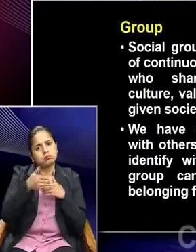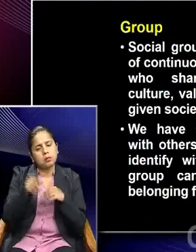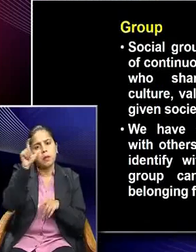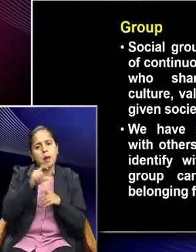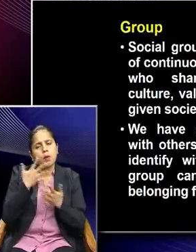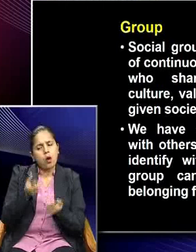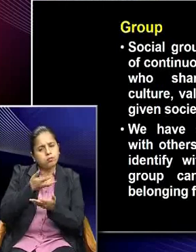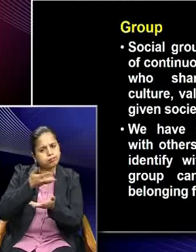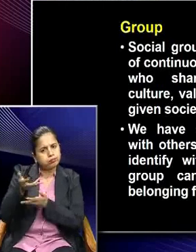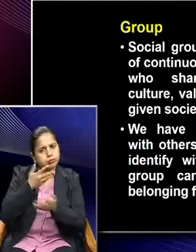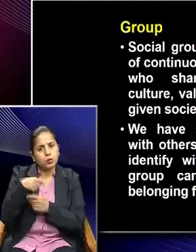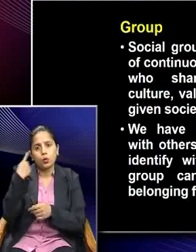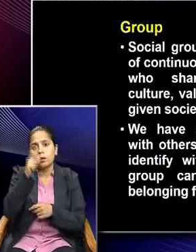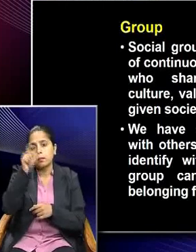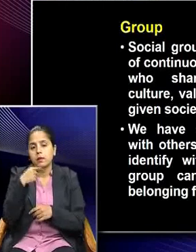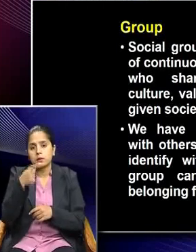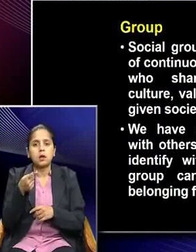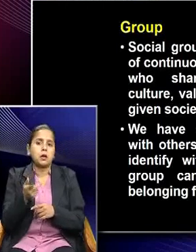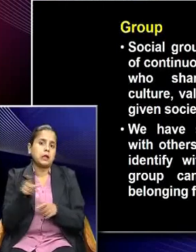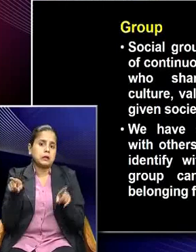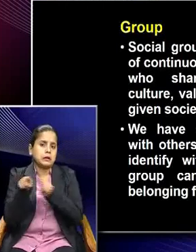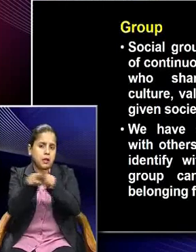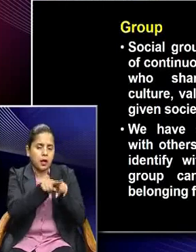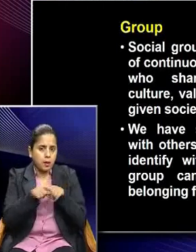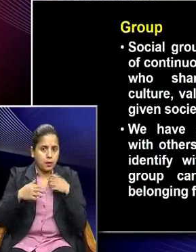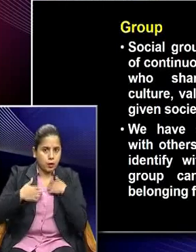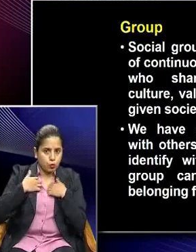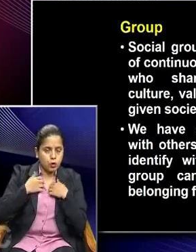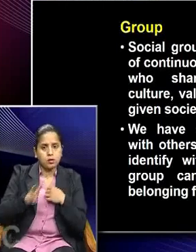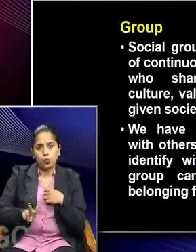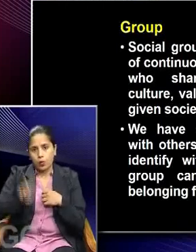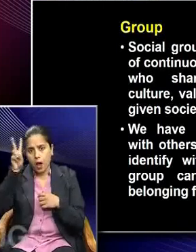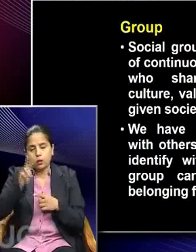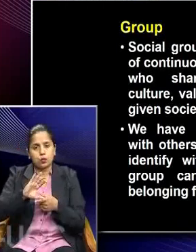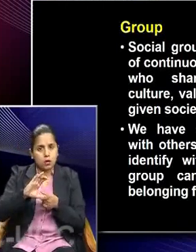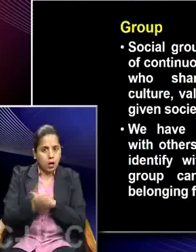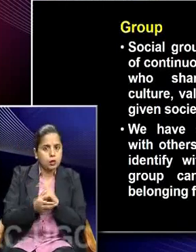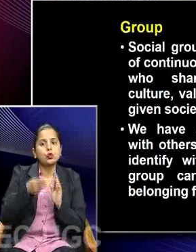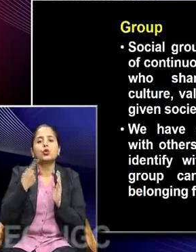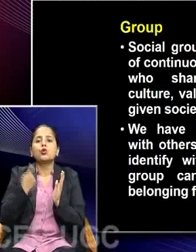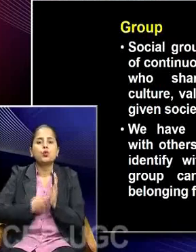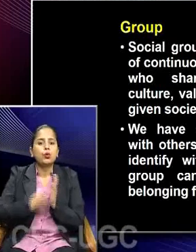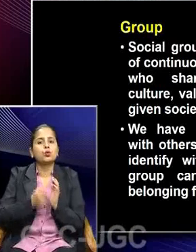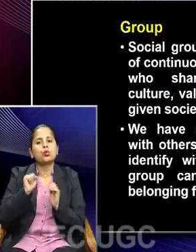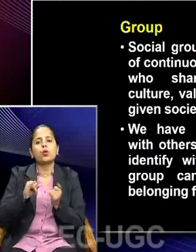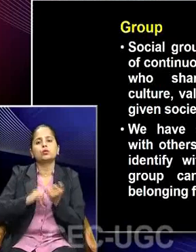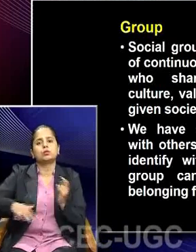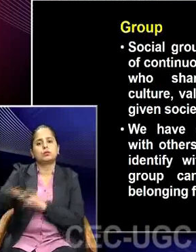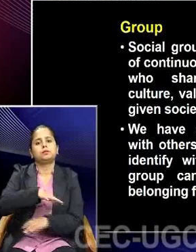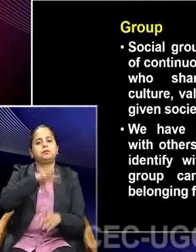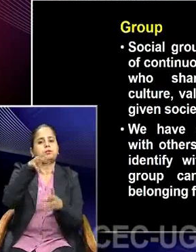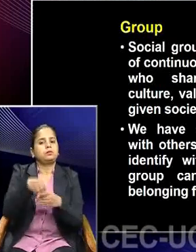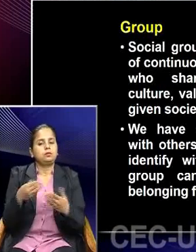person who share common interest, culture, value and norms within a given society. So it could